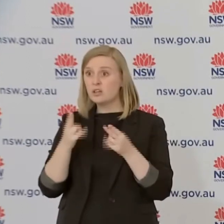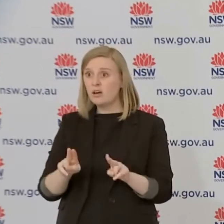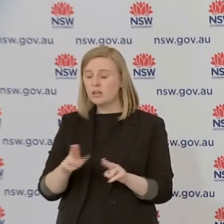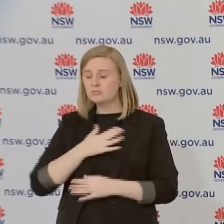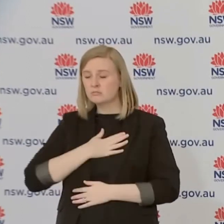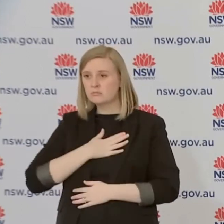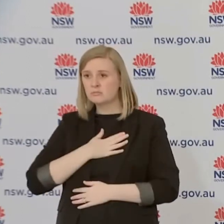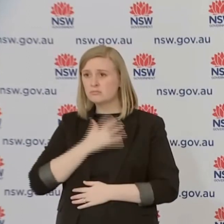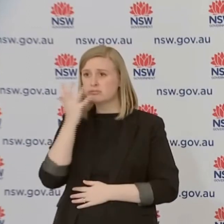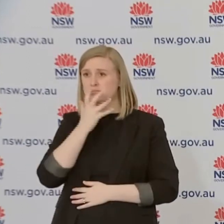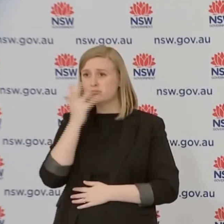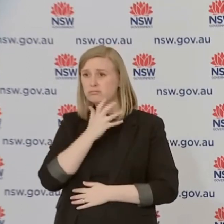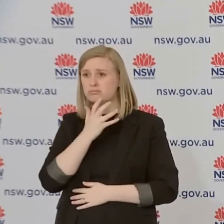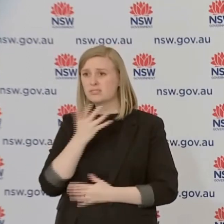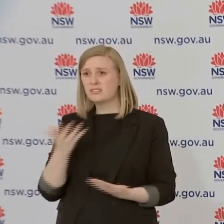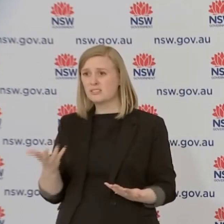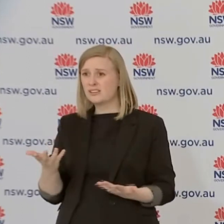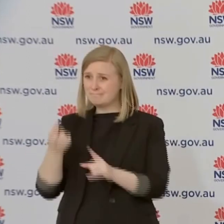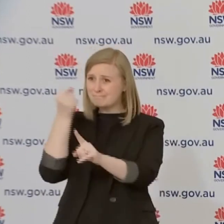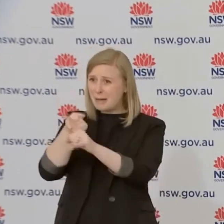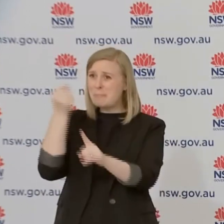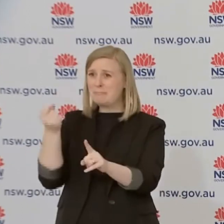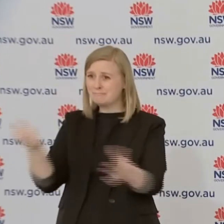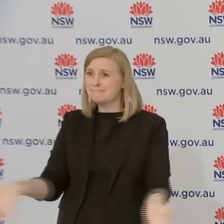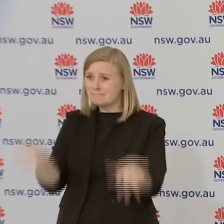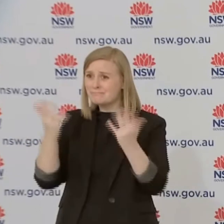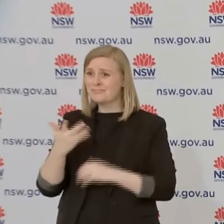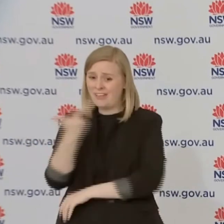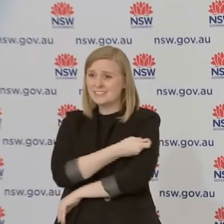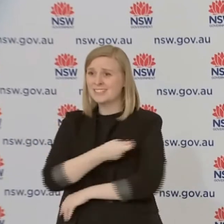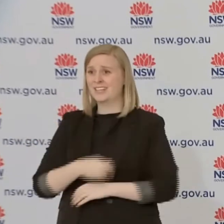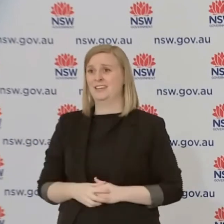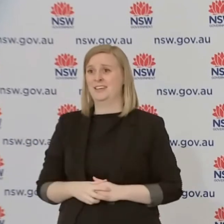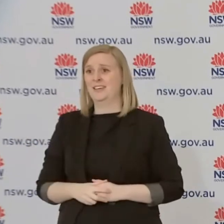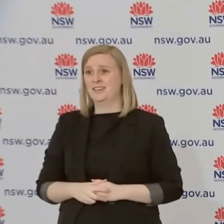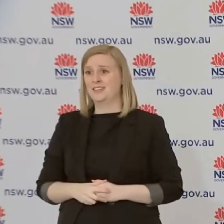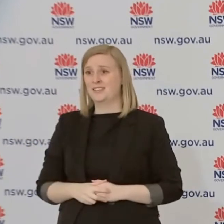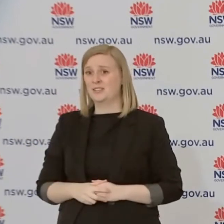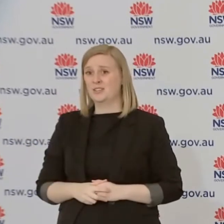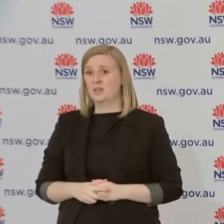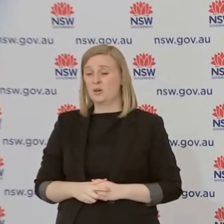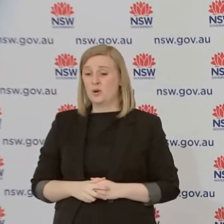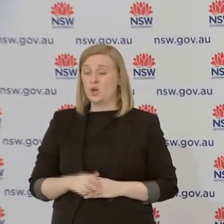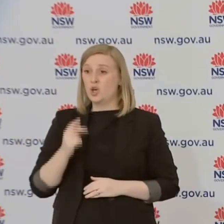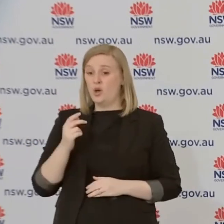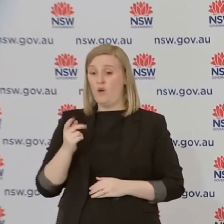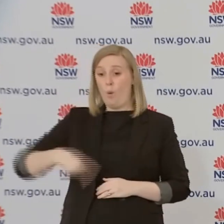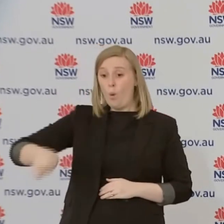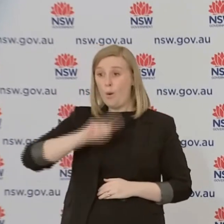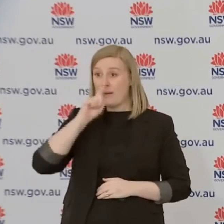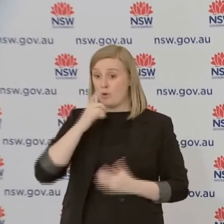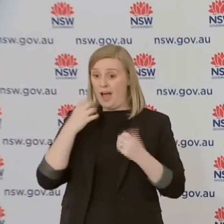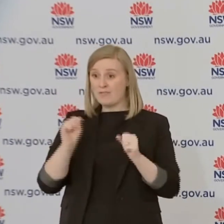now for quite some time, that about 2/3 of all of our cases are currently under 40 years old. It's a very serious